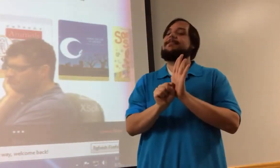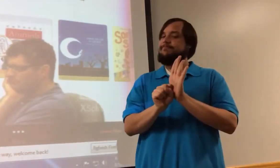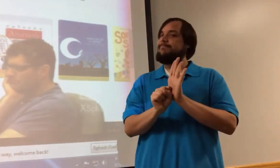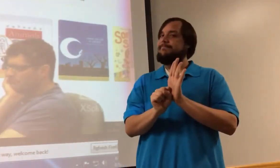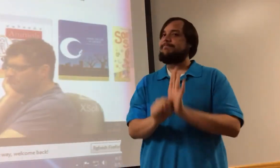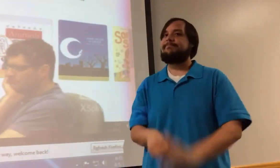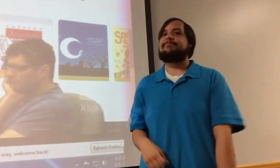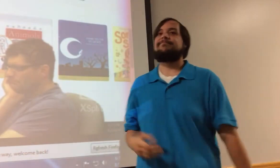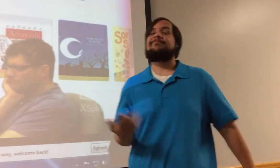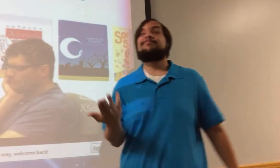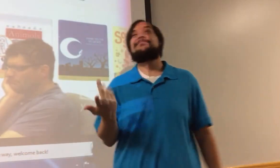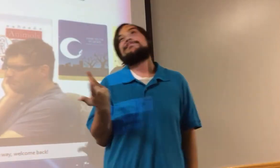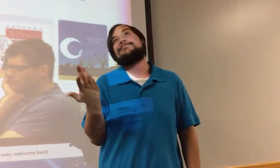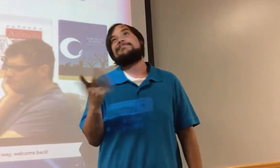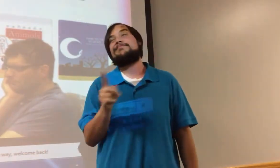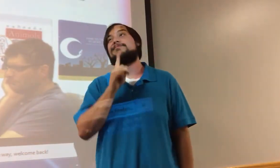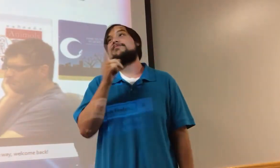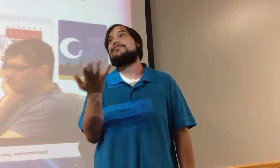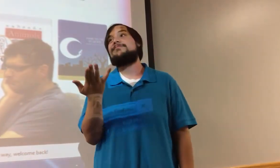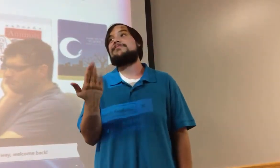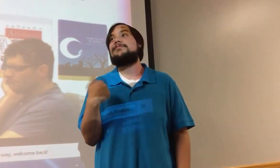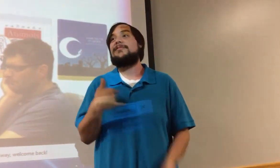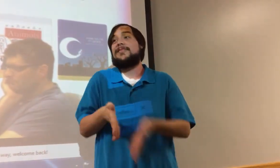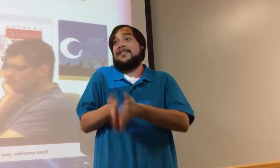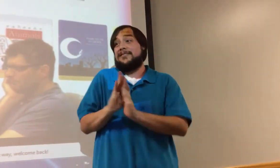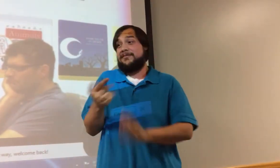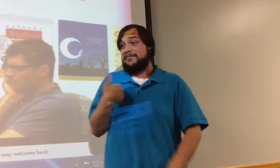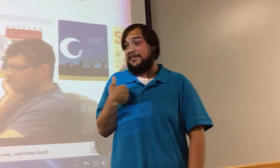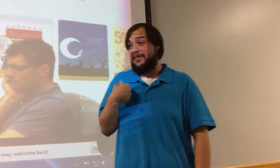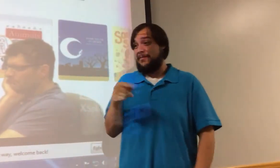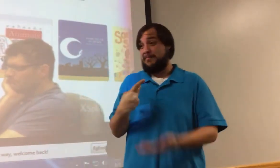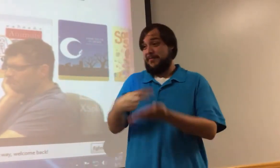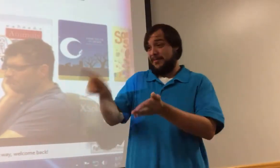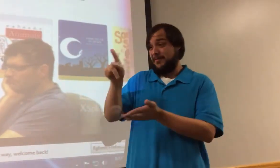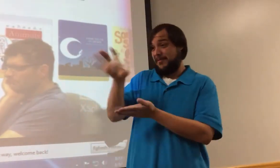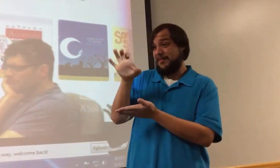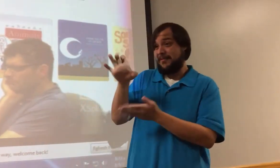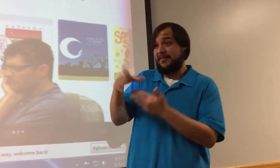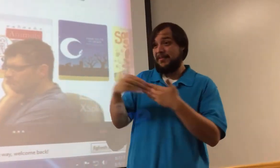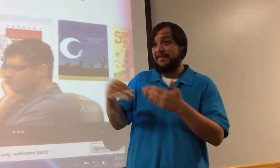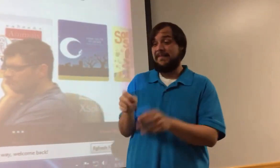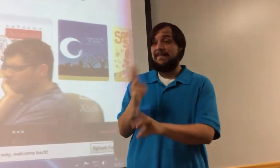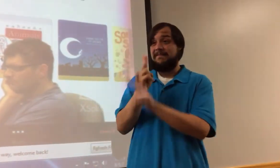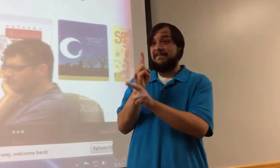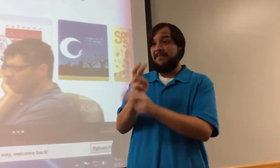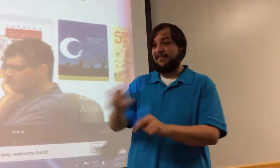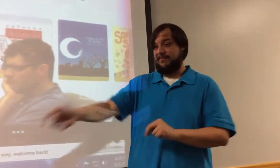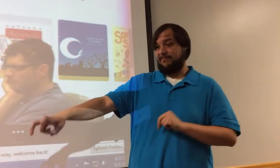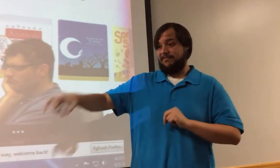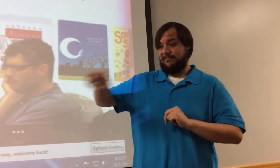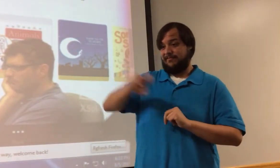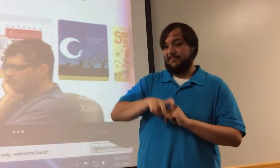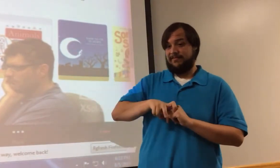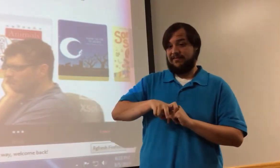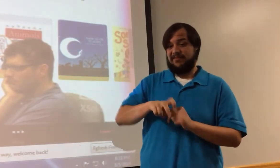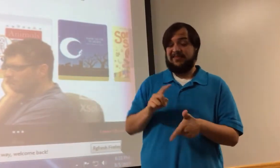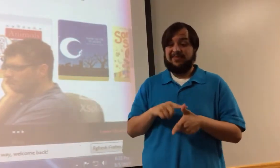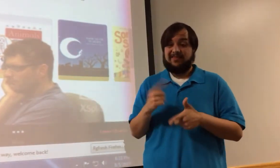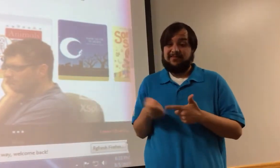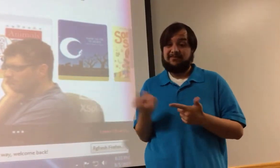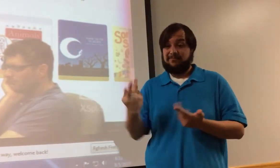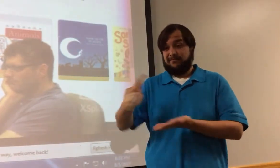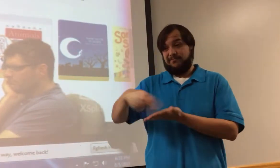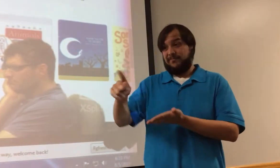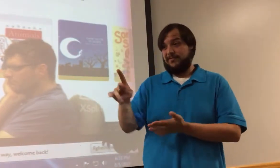So theoretically, easy math for me, if you take $100 to pay for the van, to get up here, then you